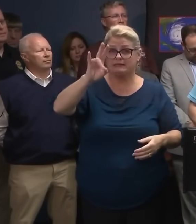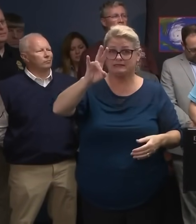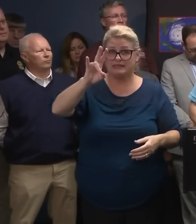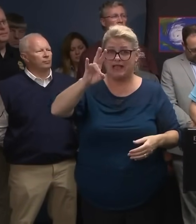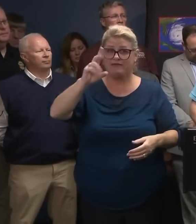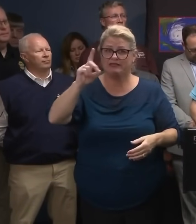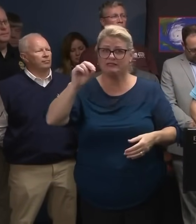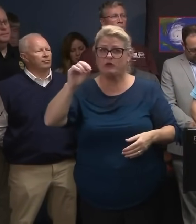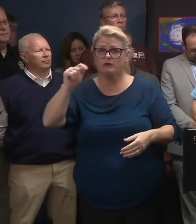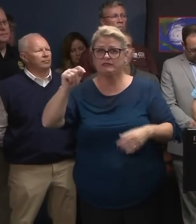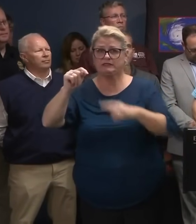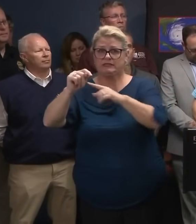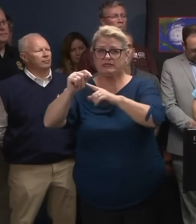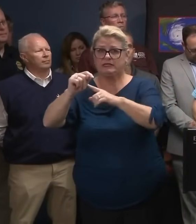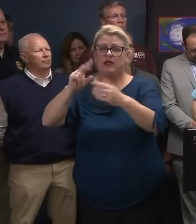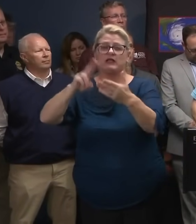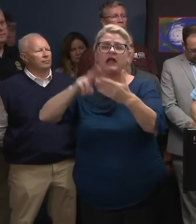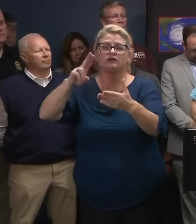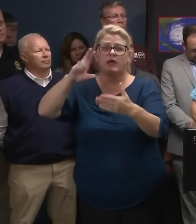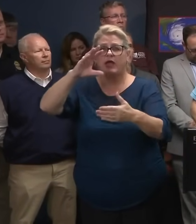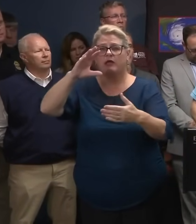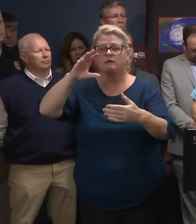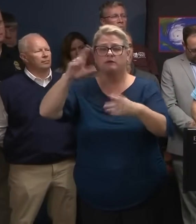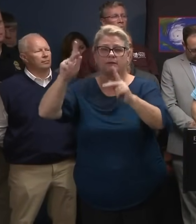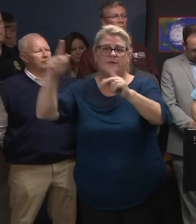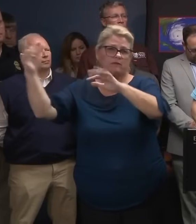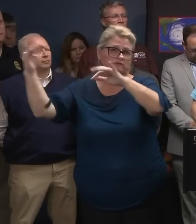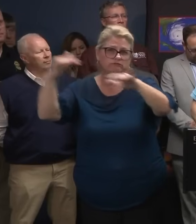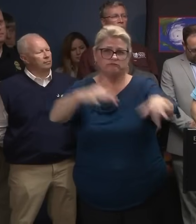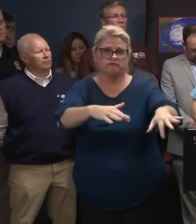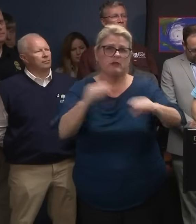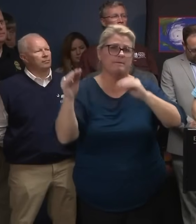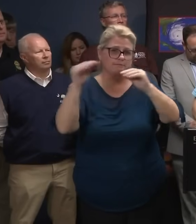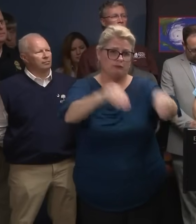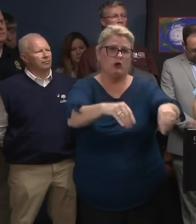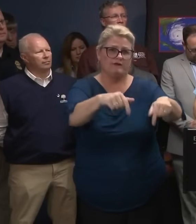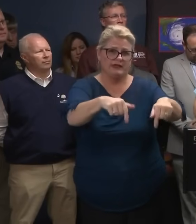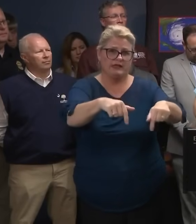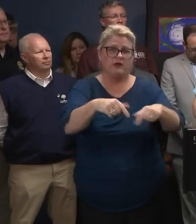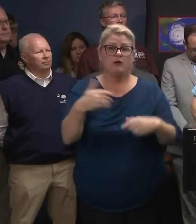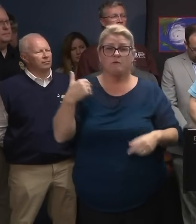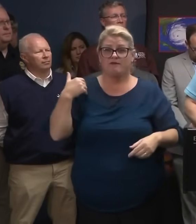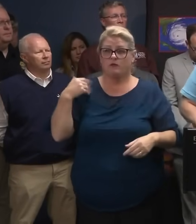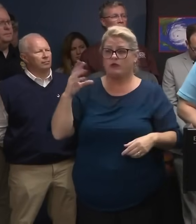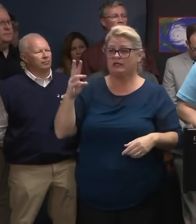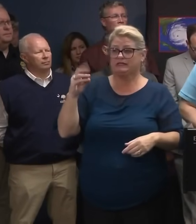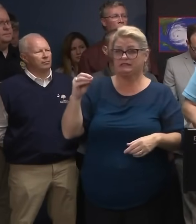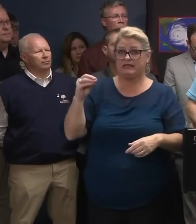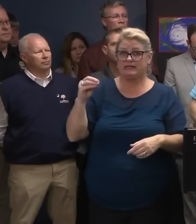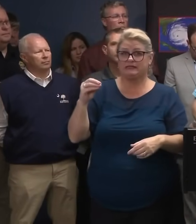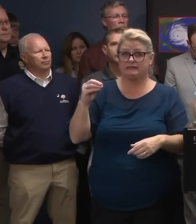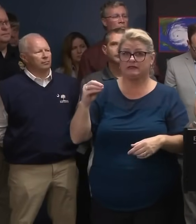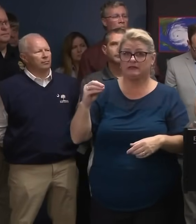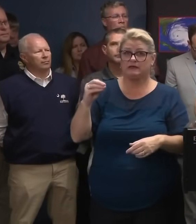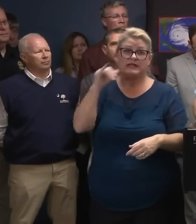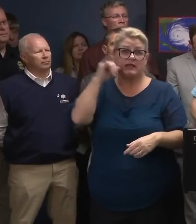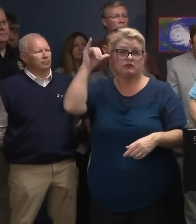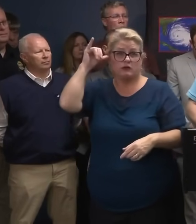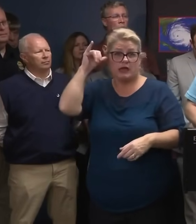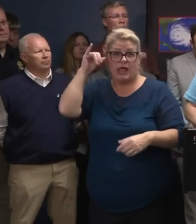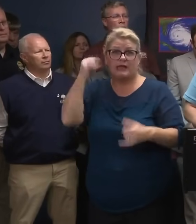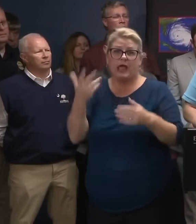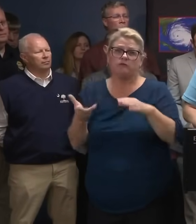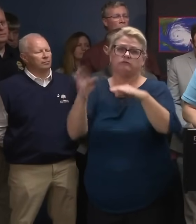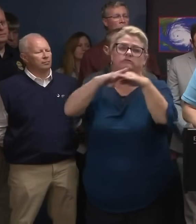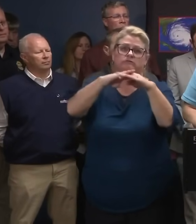additional DOT and contractor crews that have been moved into the affected area. That's up from 60 crews that were available yesterday. Continue to